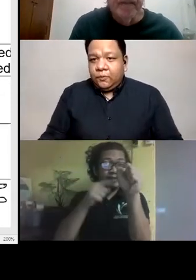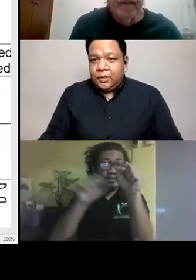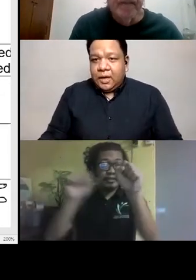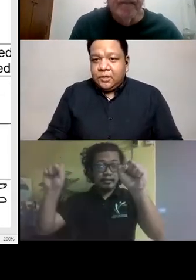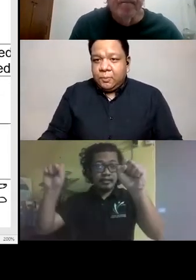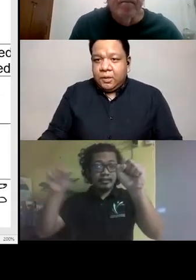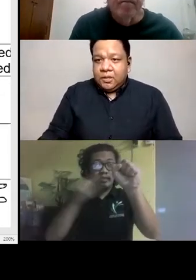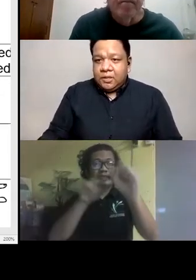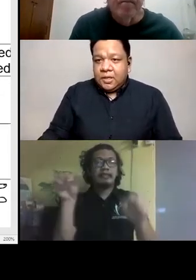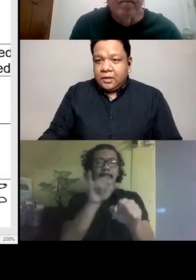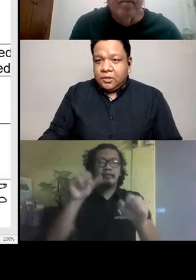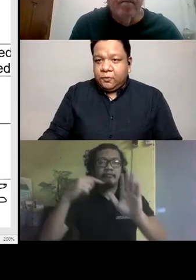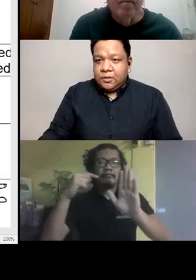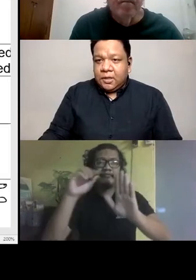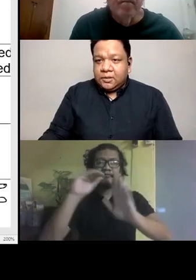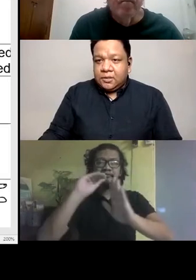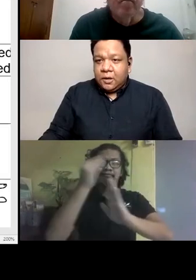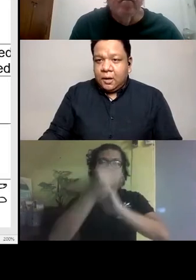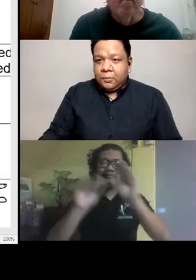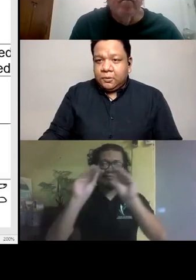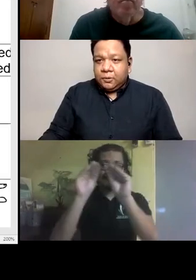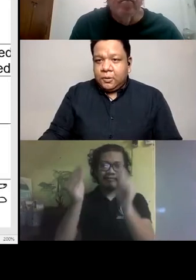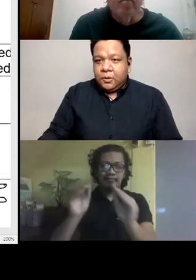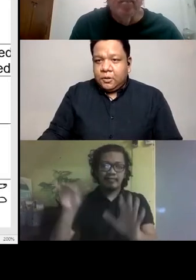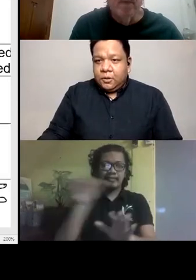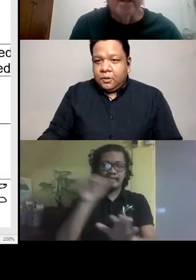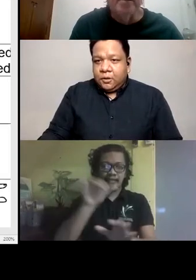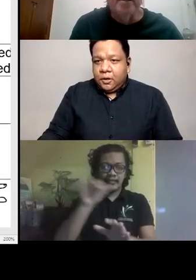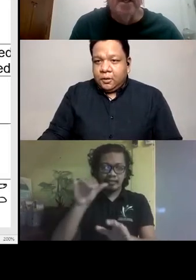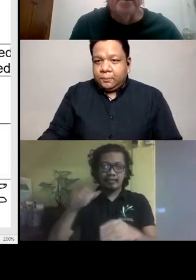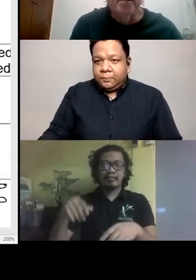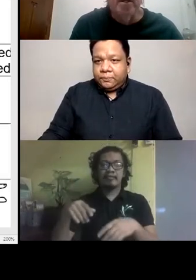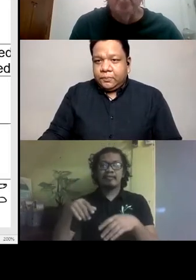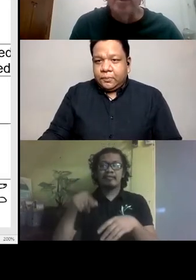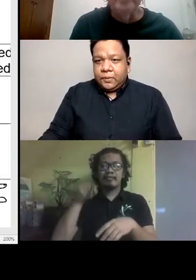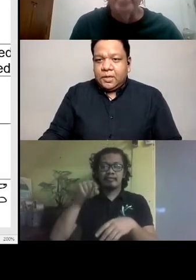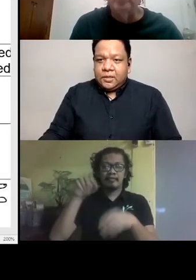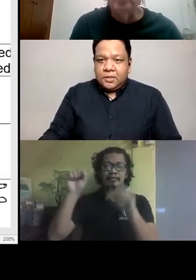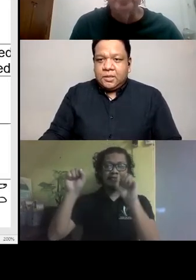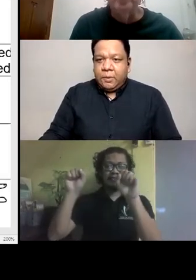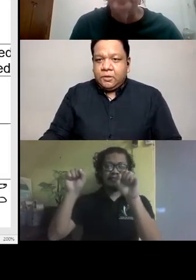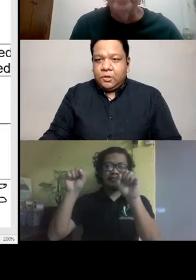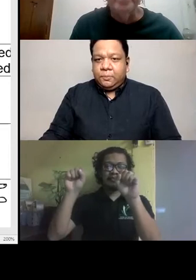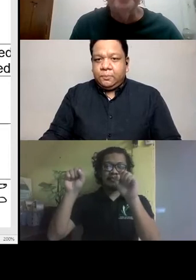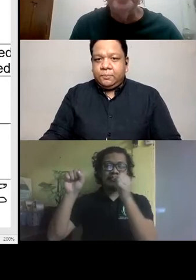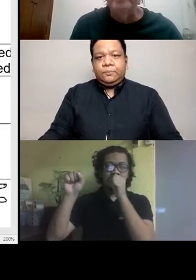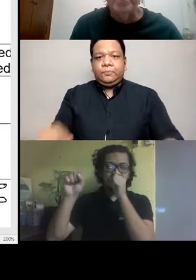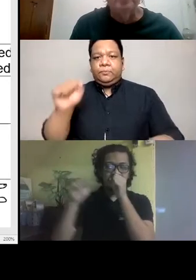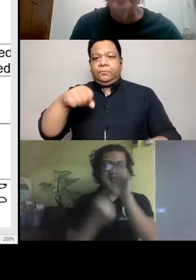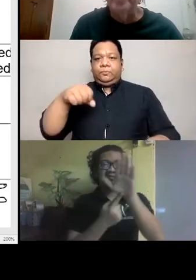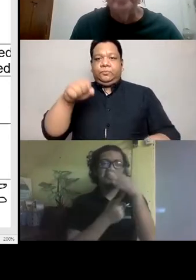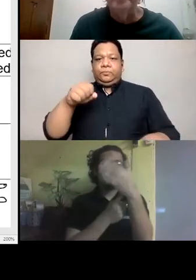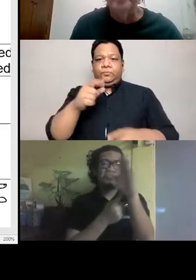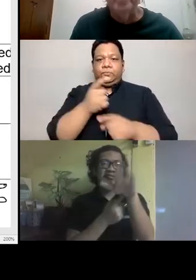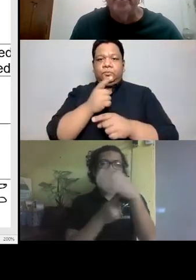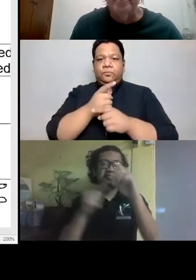We're looking for this handshake, and this is the handshake for the sign star apple. So Yes, The- yes. Right now, that's we're the only same looking at handshake, not